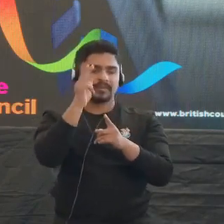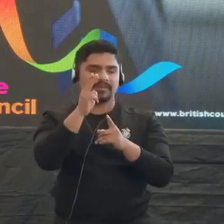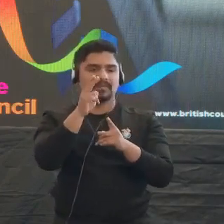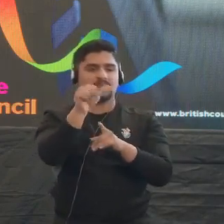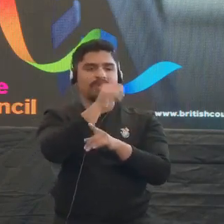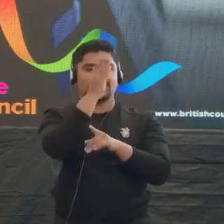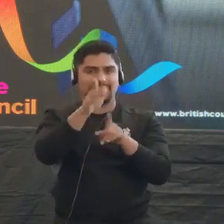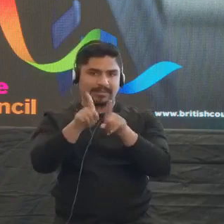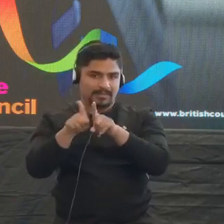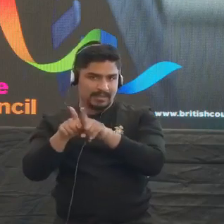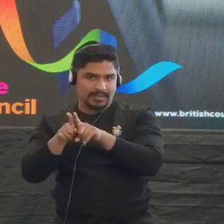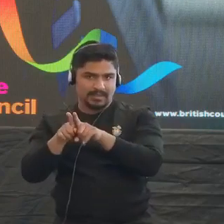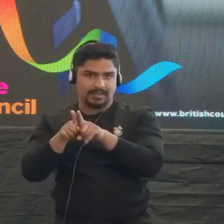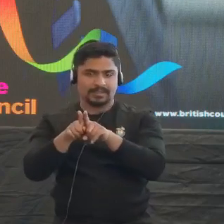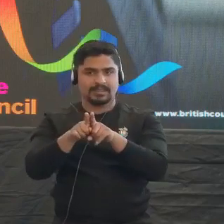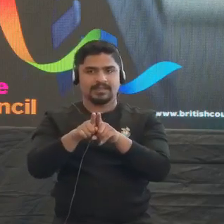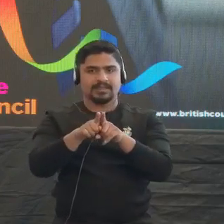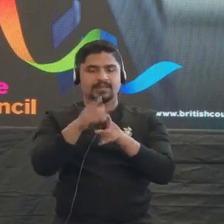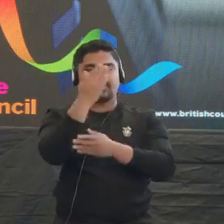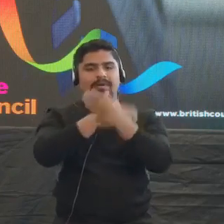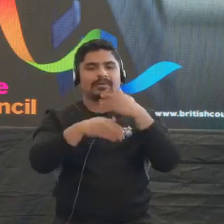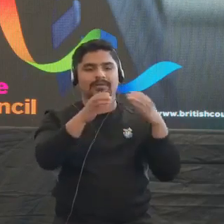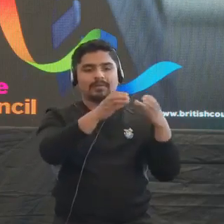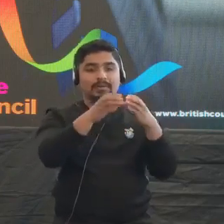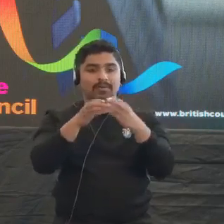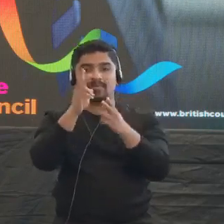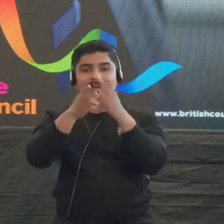disability. So in India, there are